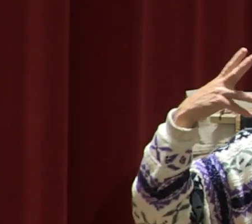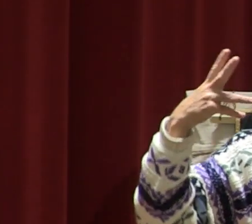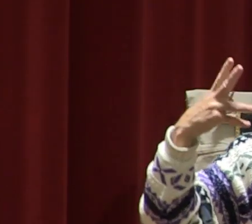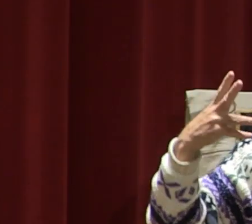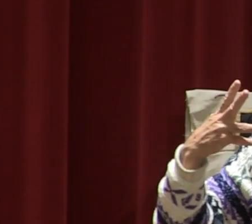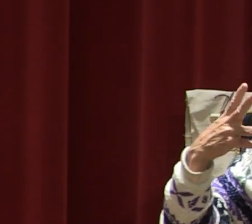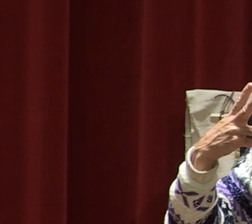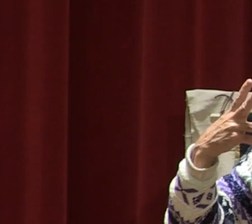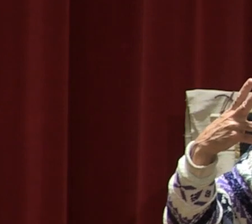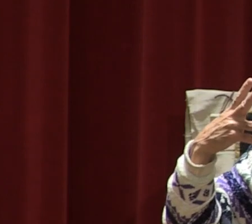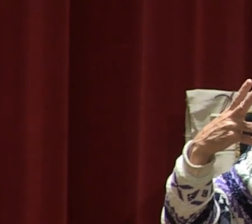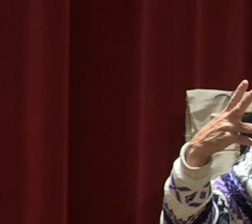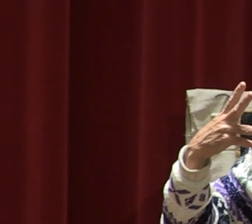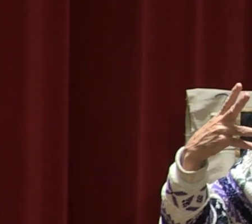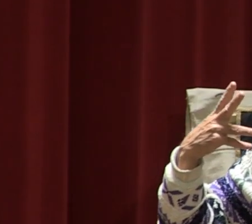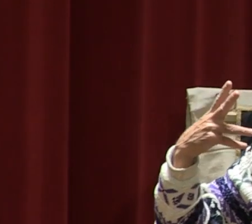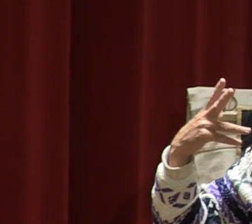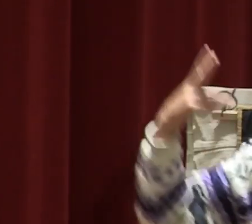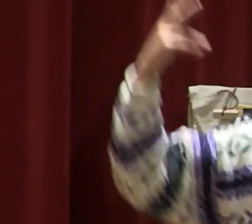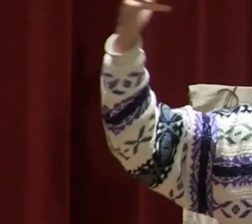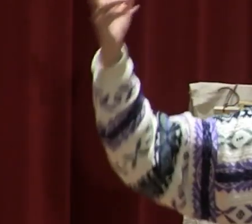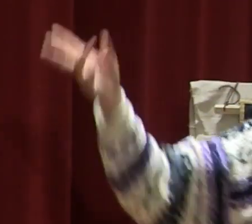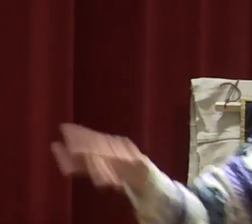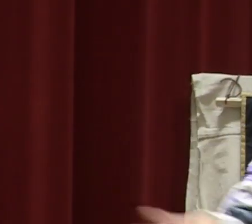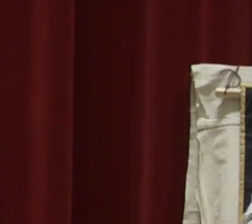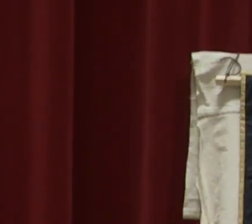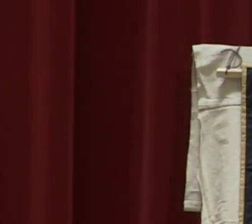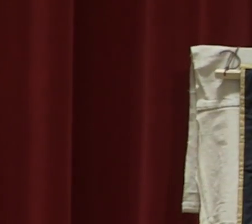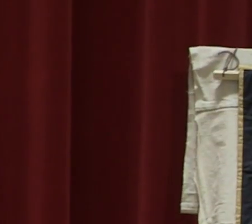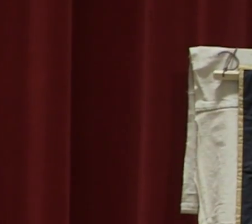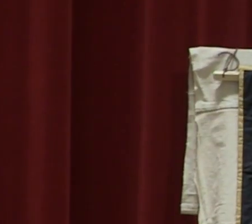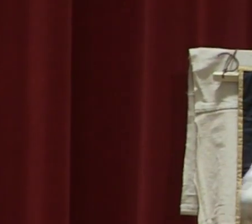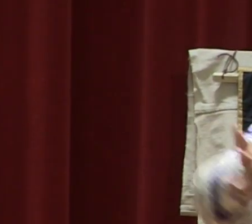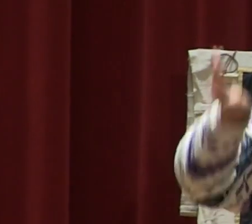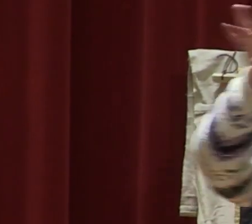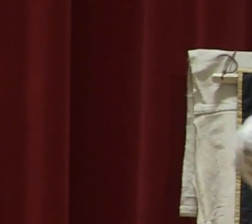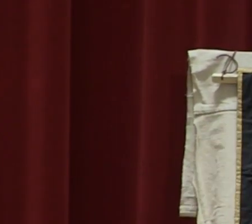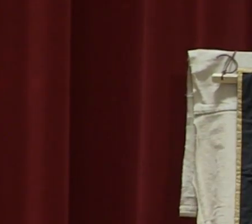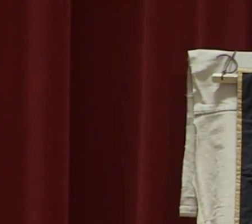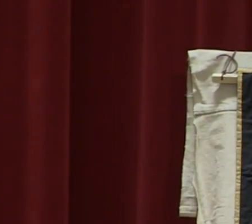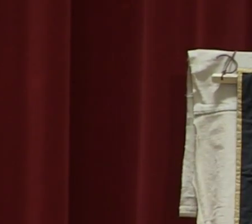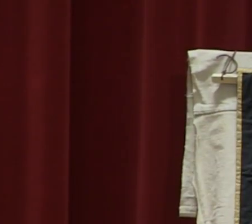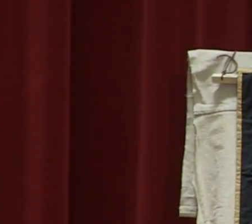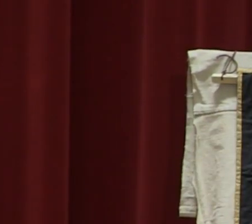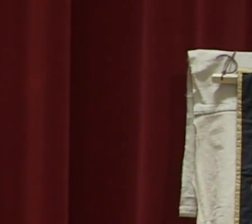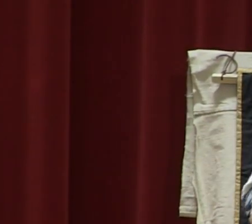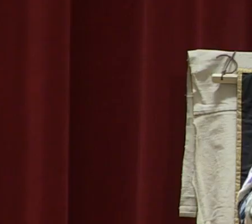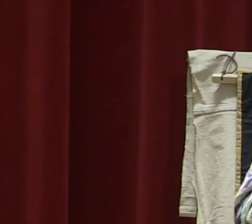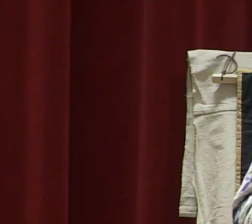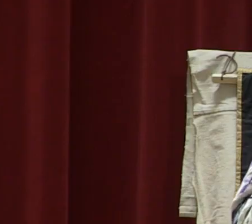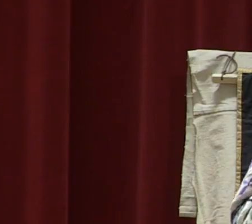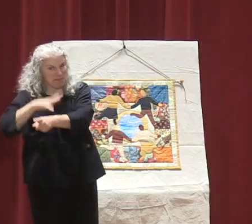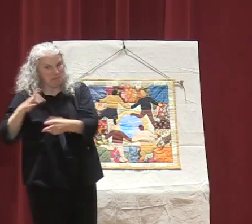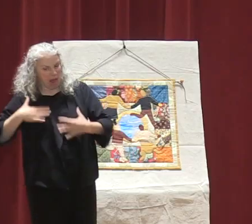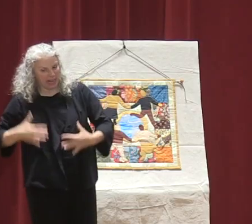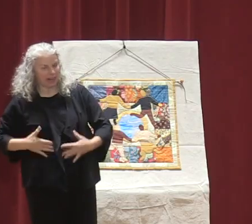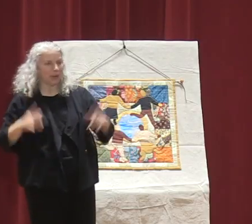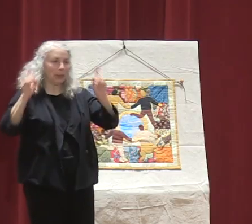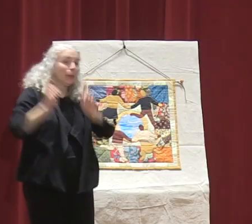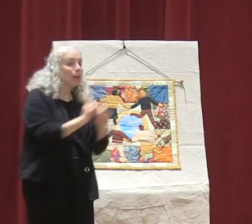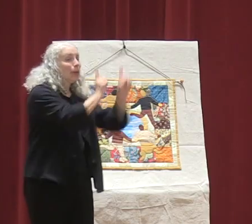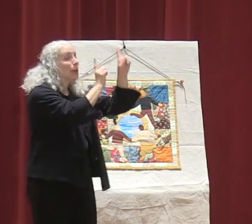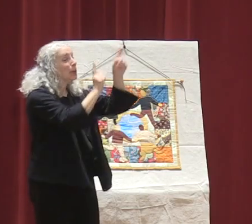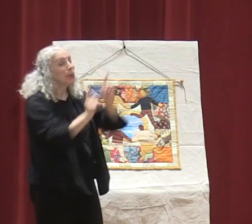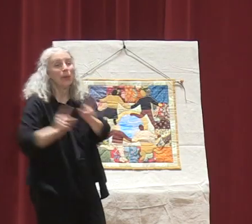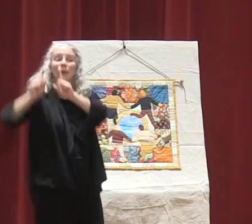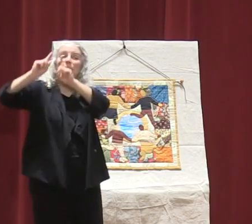it too, taken with Stevie Mac's music, danced around the floor with the other figure.